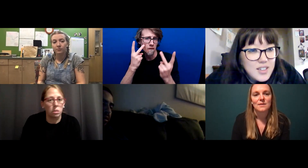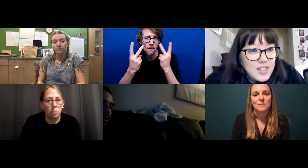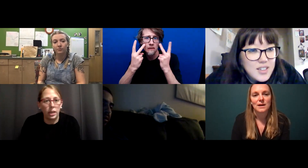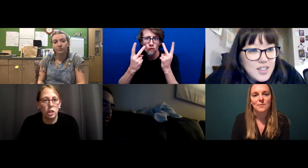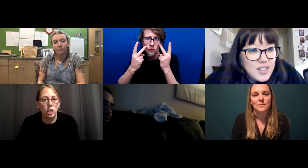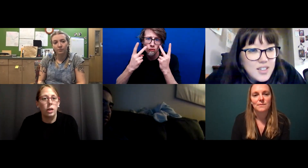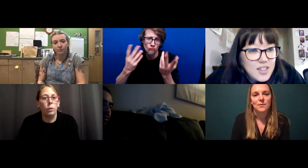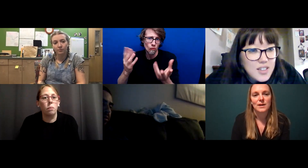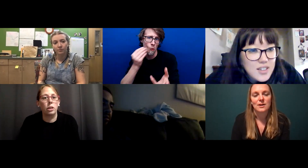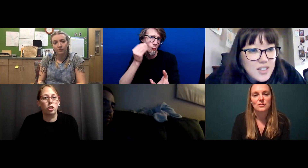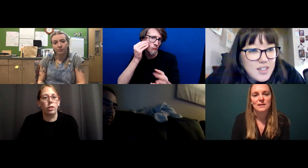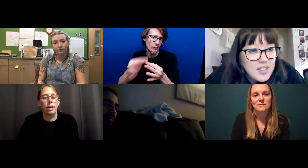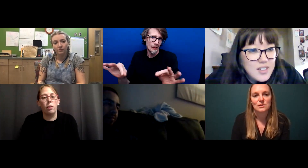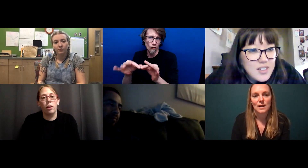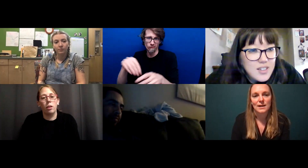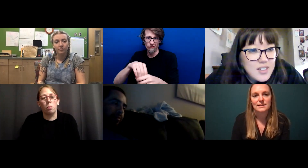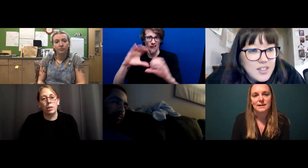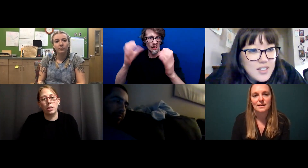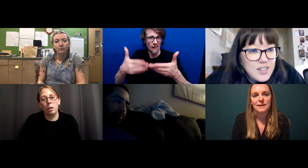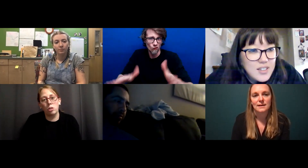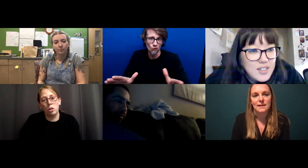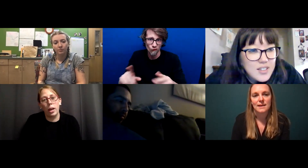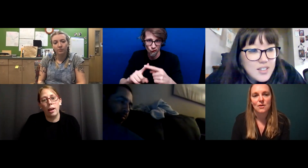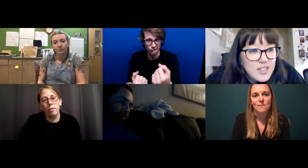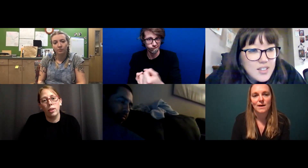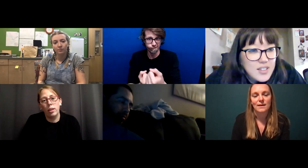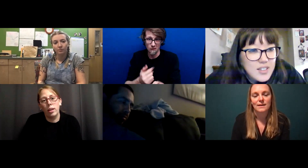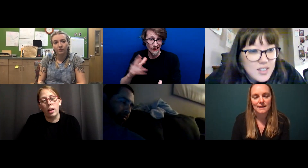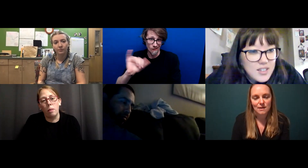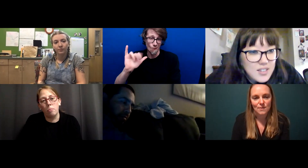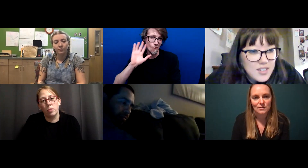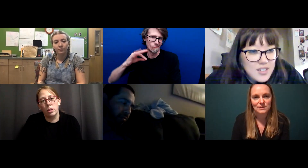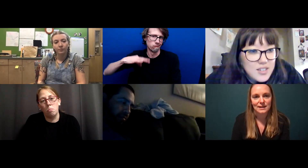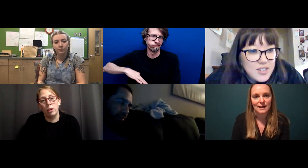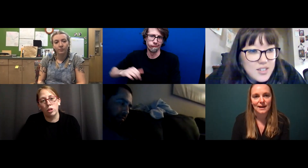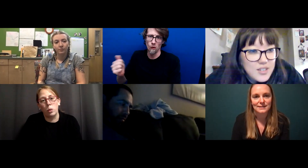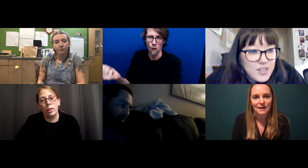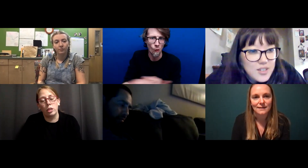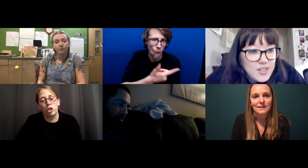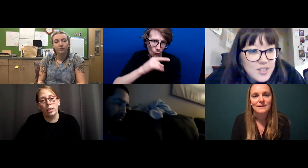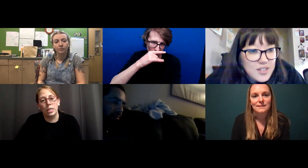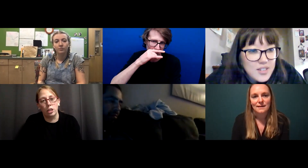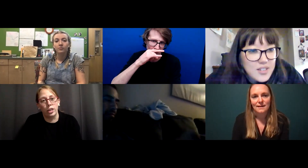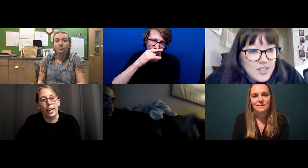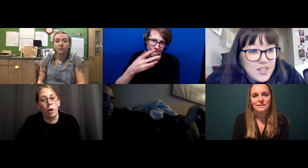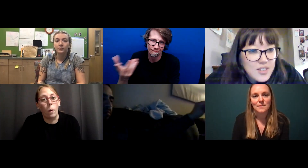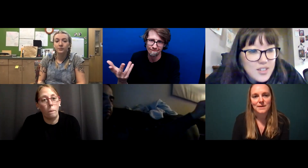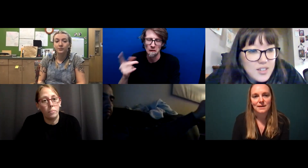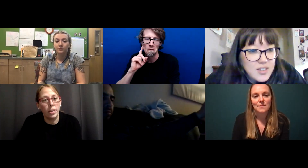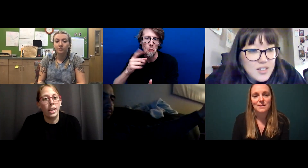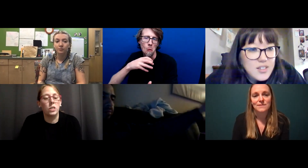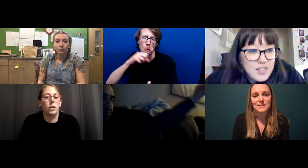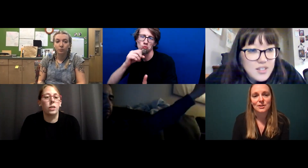Chinese or Spanish. We can make sure that the printed language that we have mirrors what the child is learning at